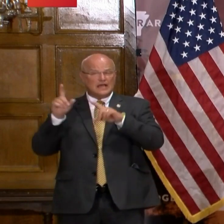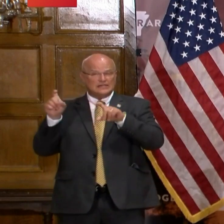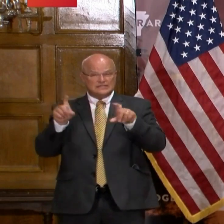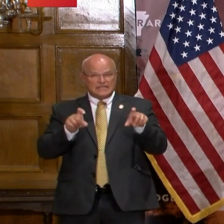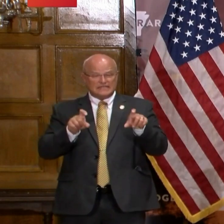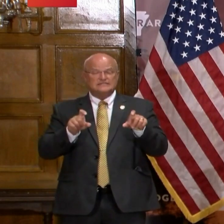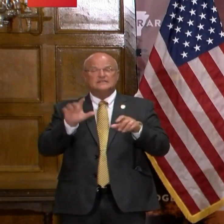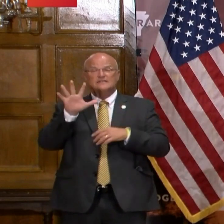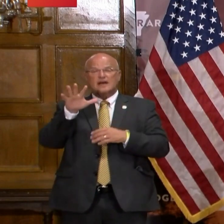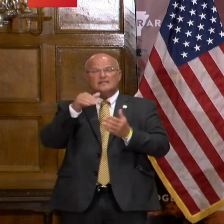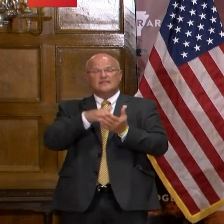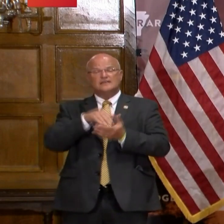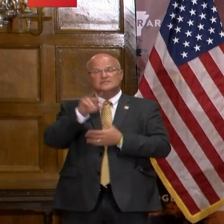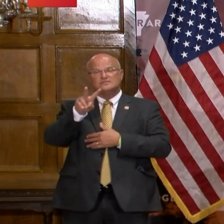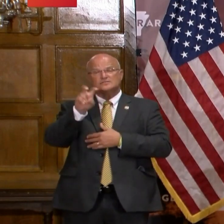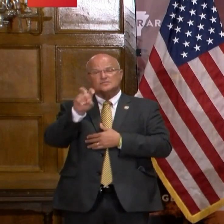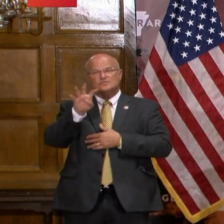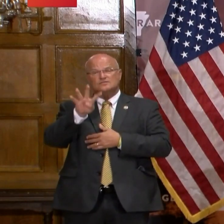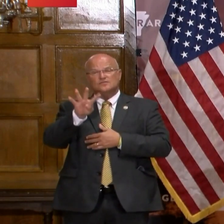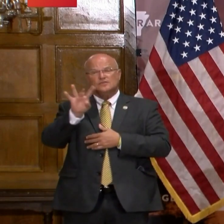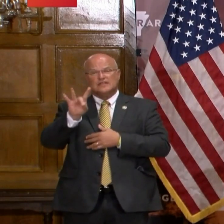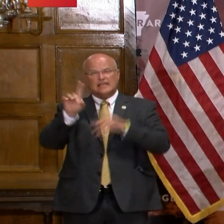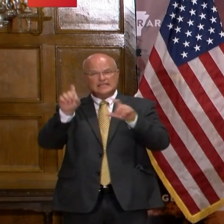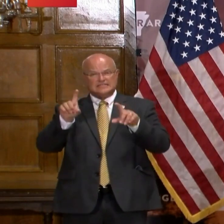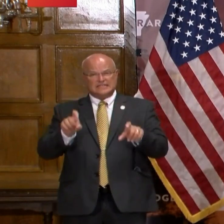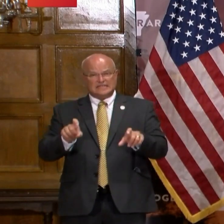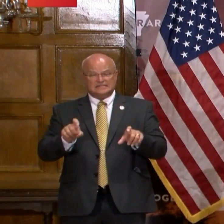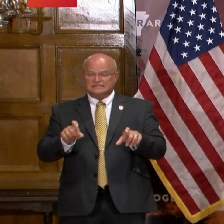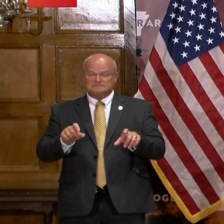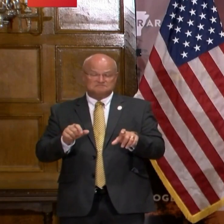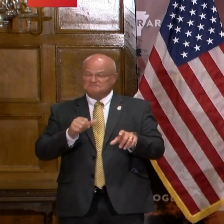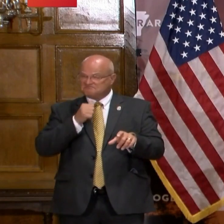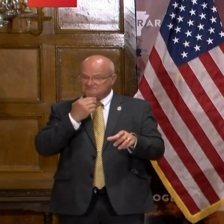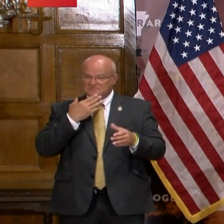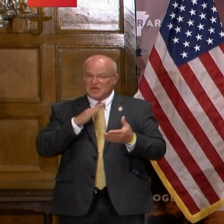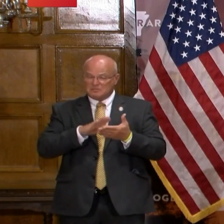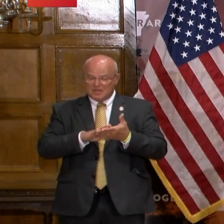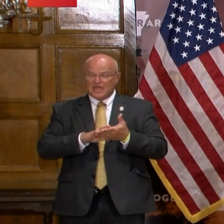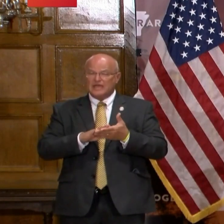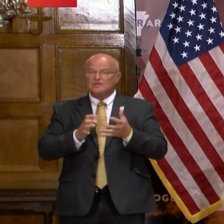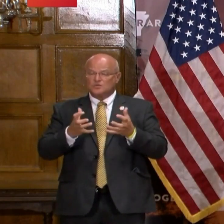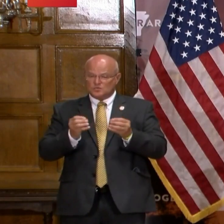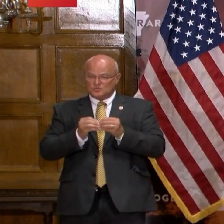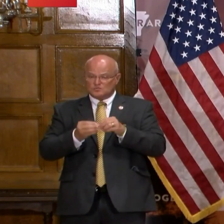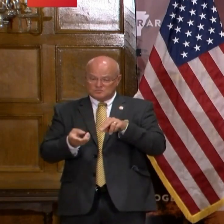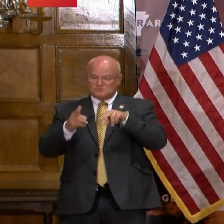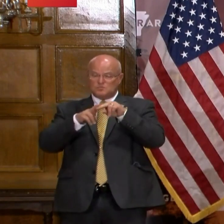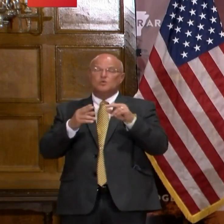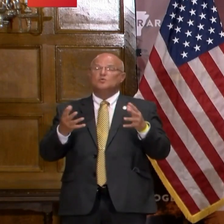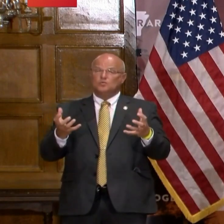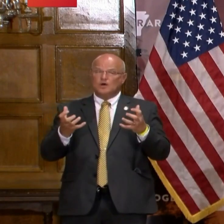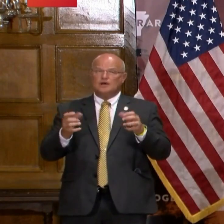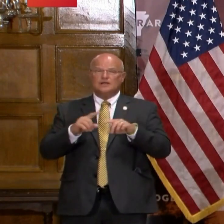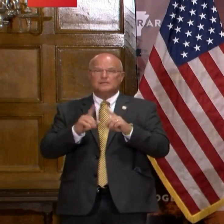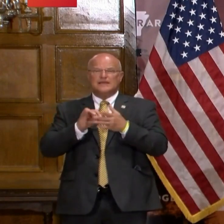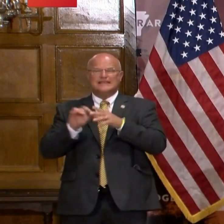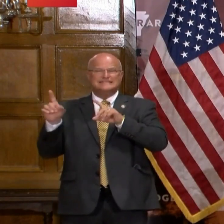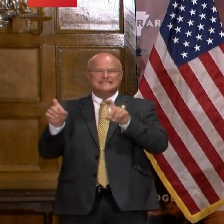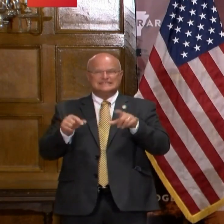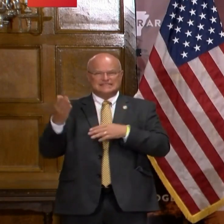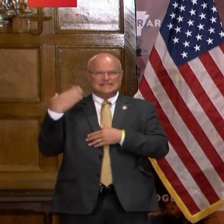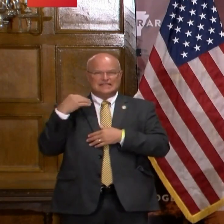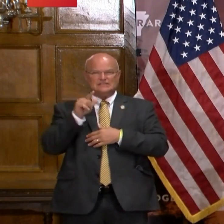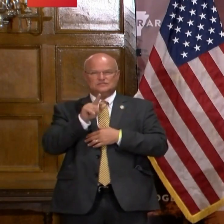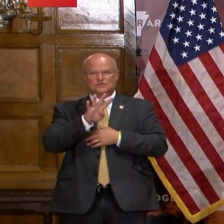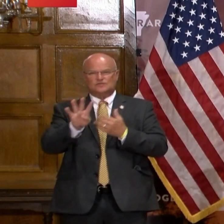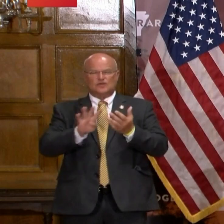did 5,248 tests. Not bad. We'd like to do more, but that's the testing over the last